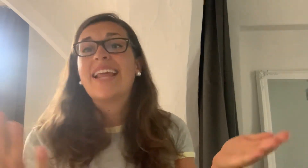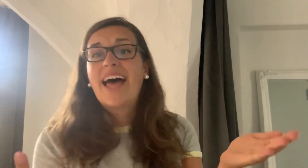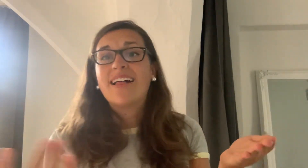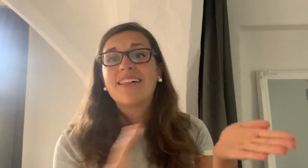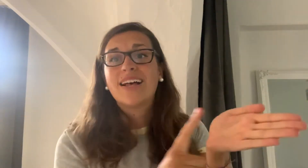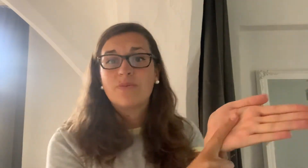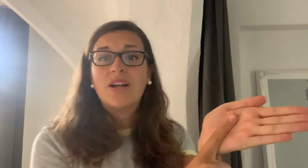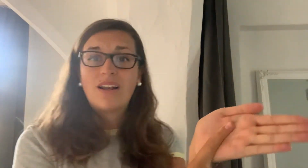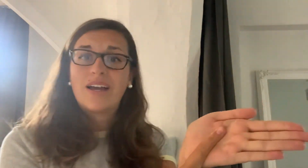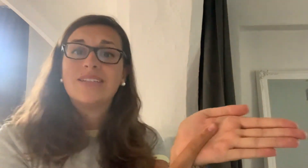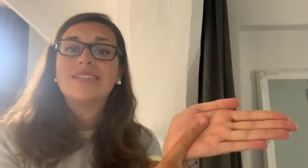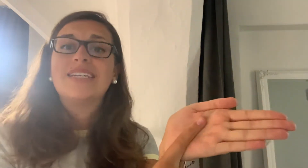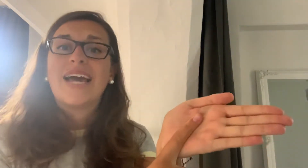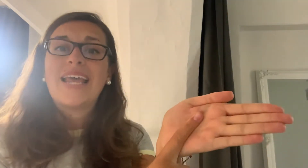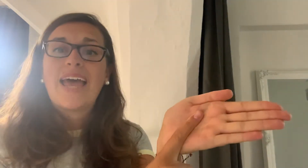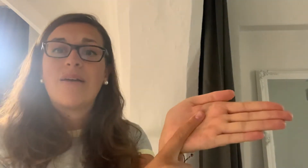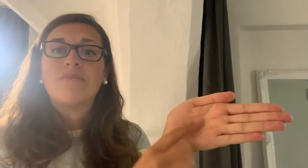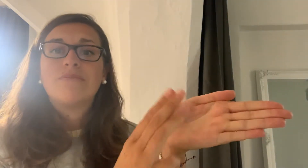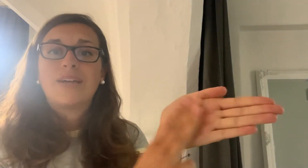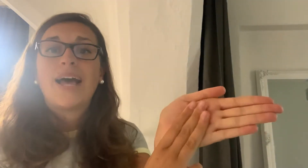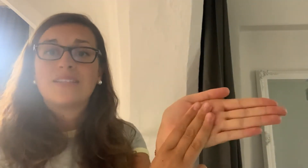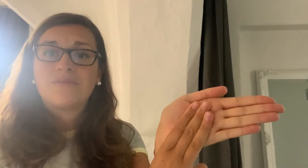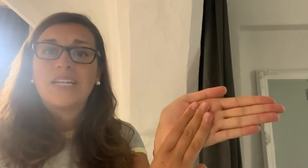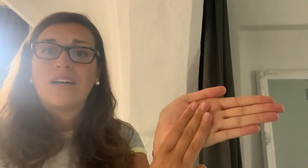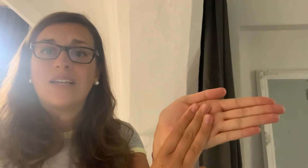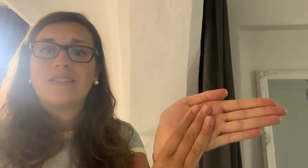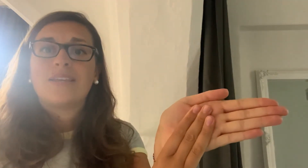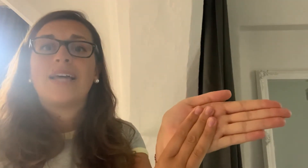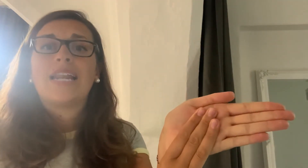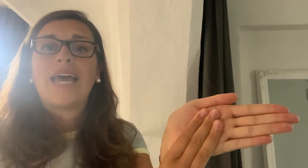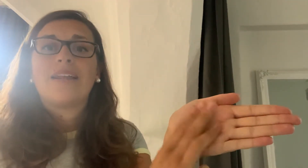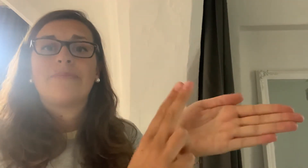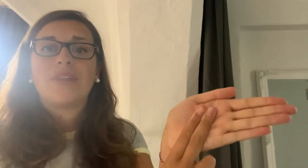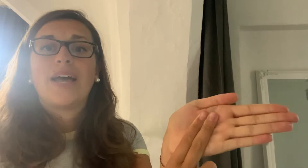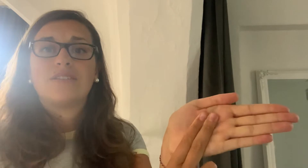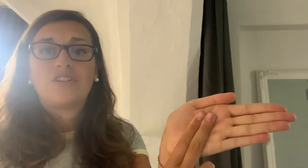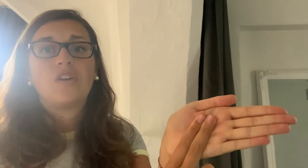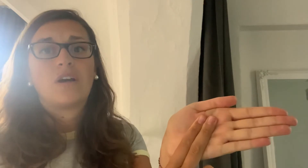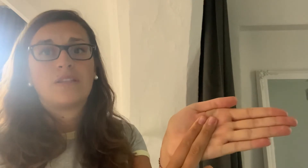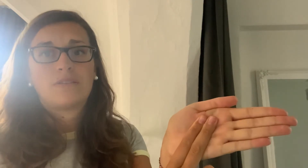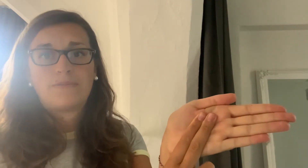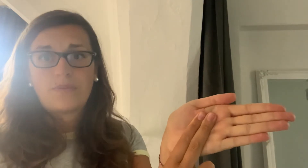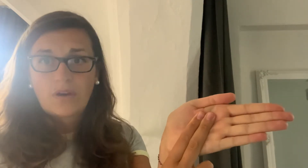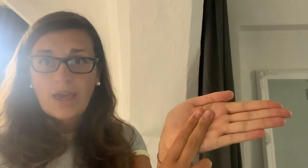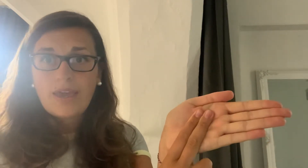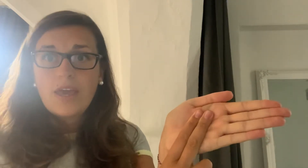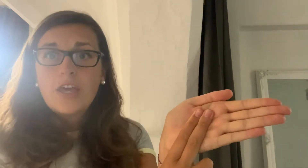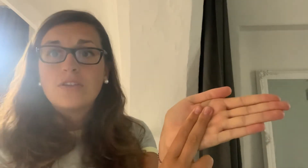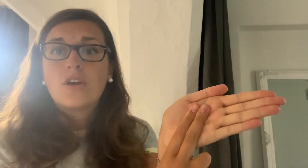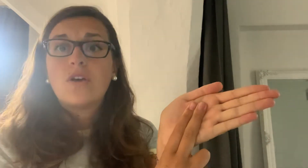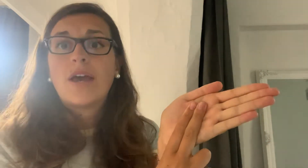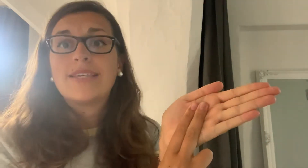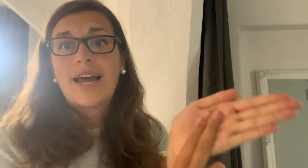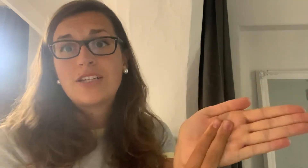L has 1 line, an M has 3 lines, and an N has 2 lines. Okay, so it's